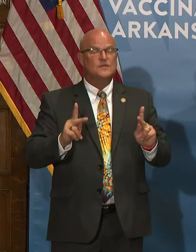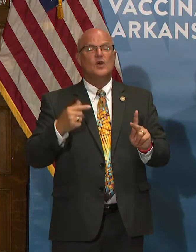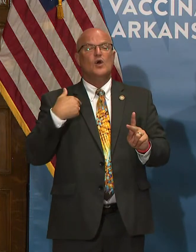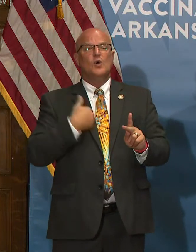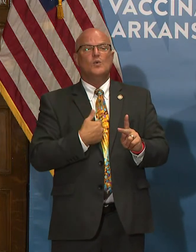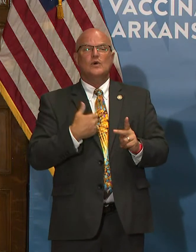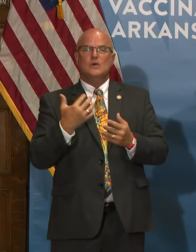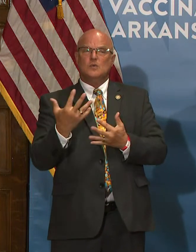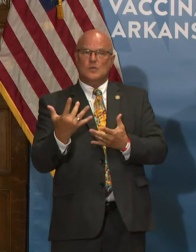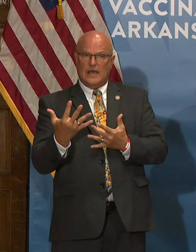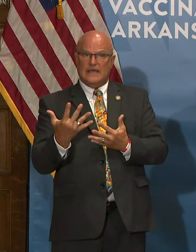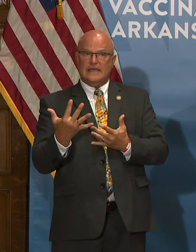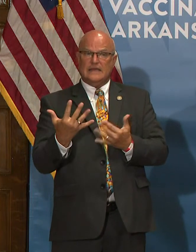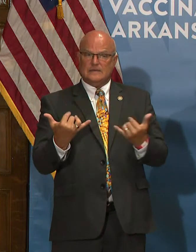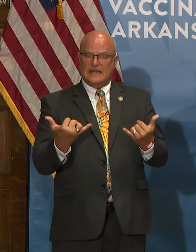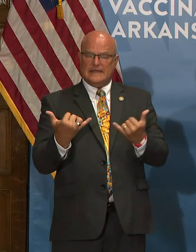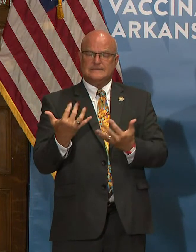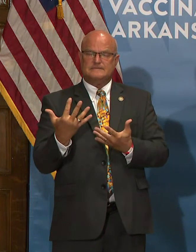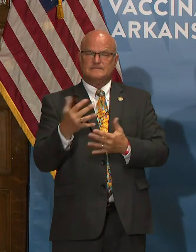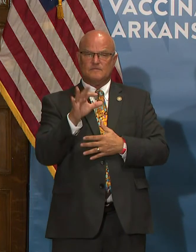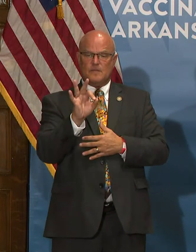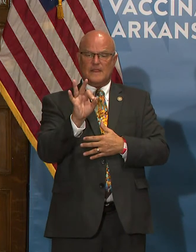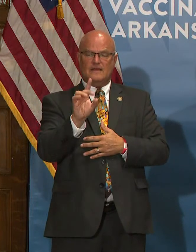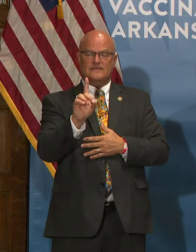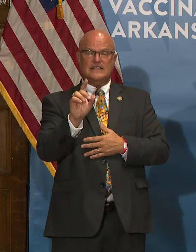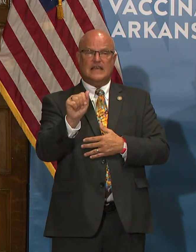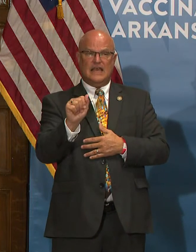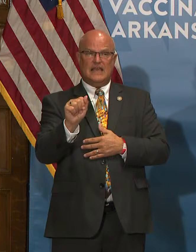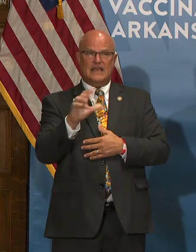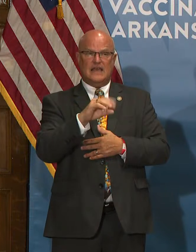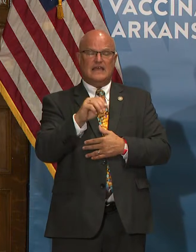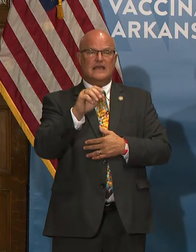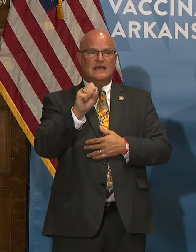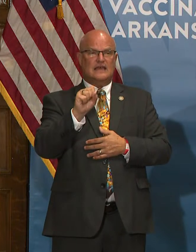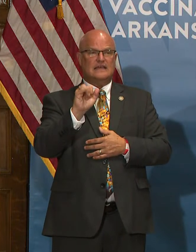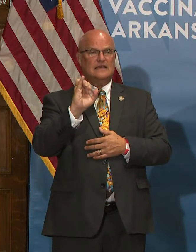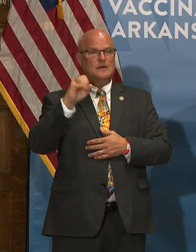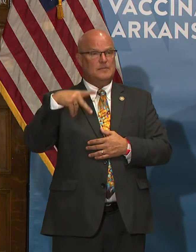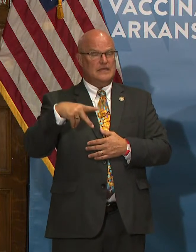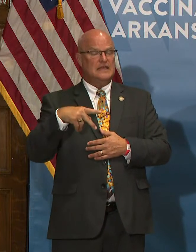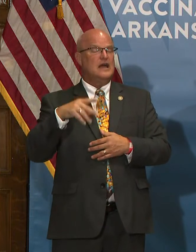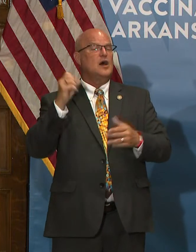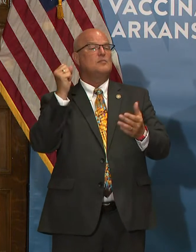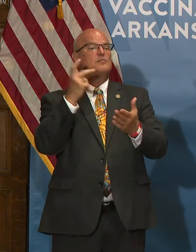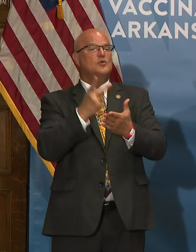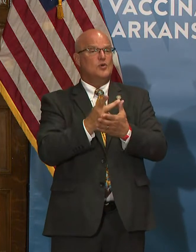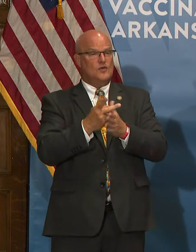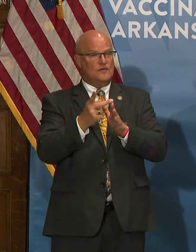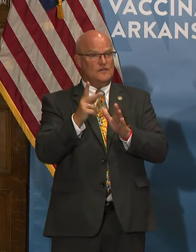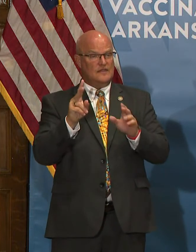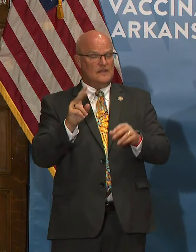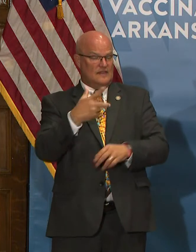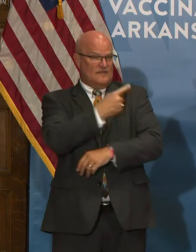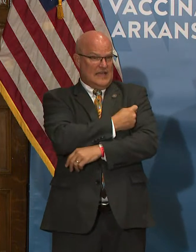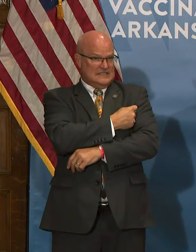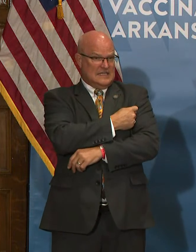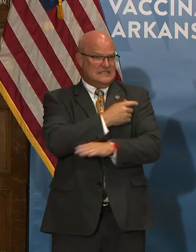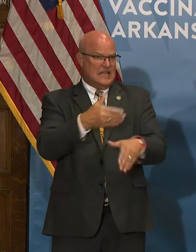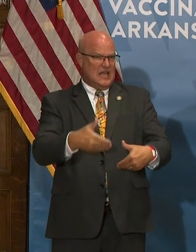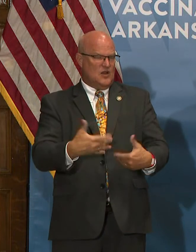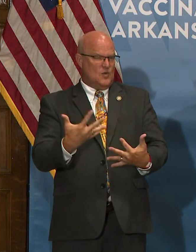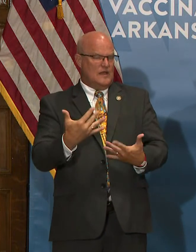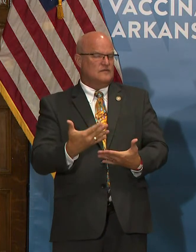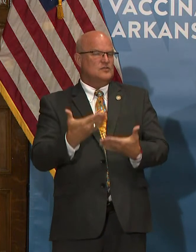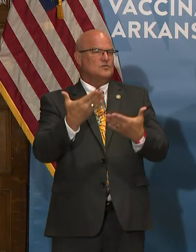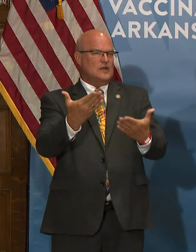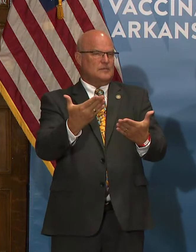are awaiting, as the Governor mentioned, FDA and ACIP approval of the vaccine and policy recommendations for the